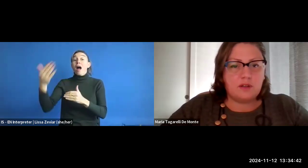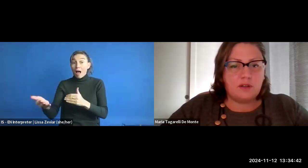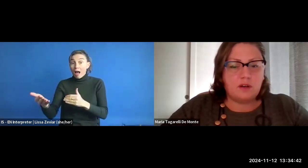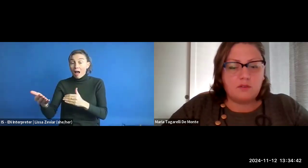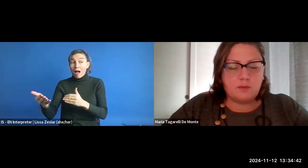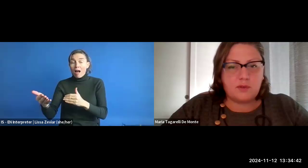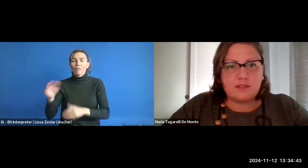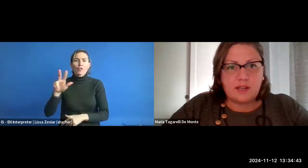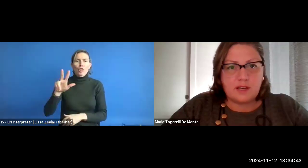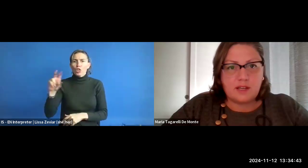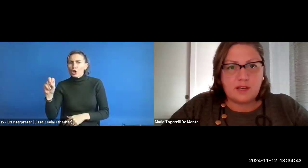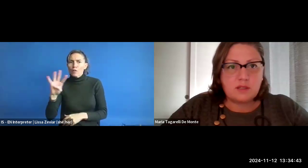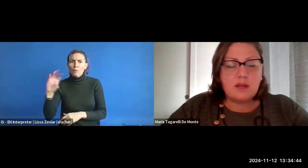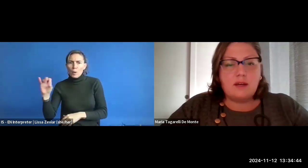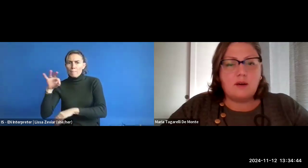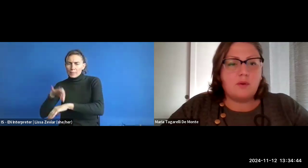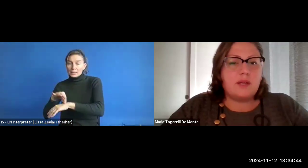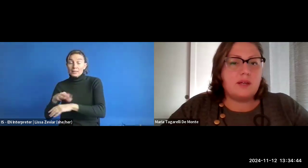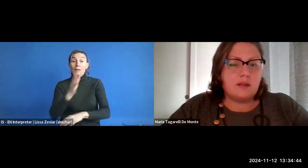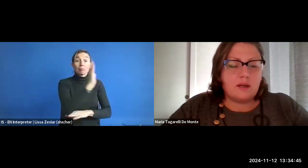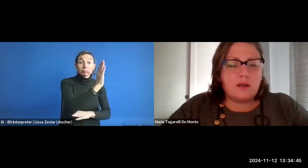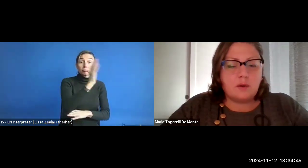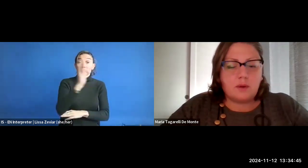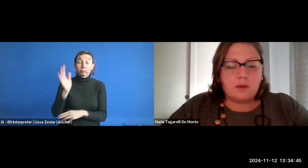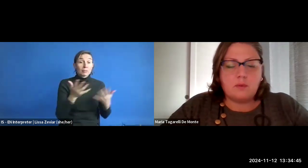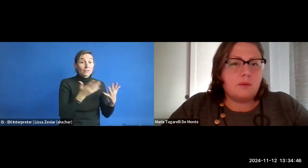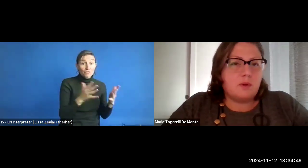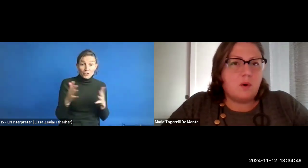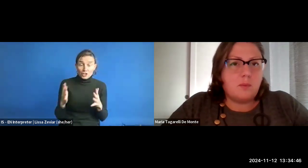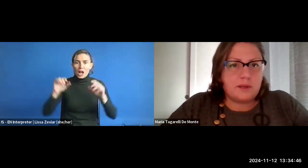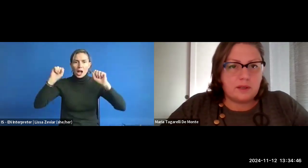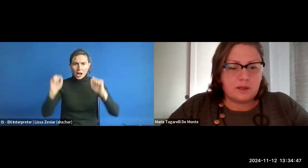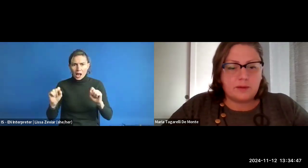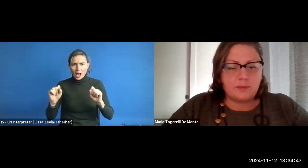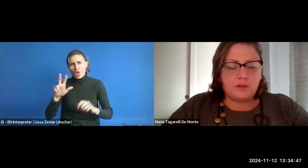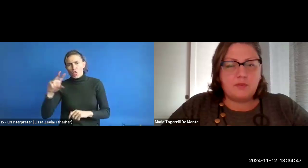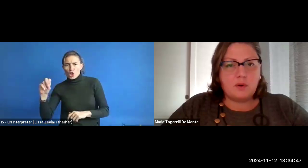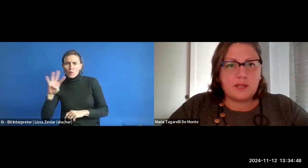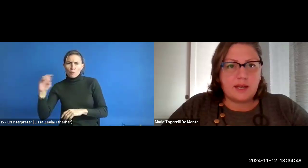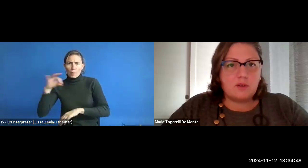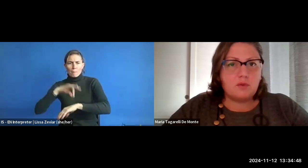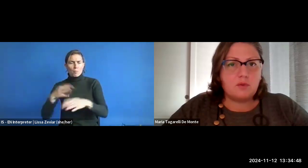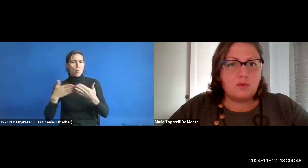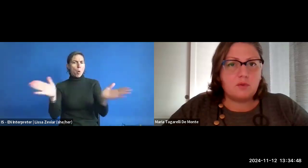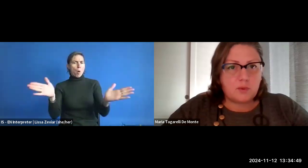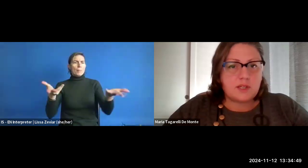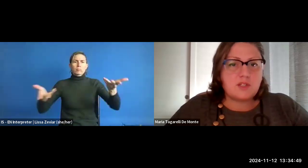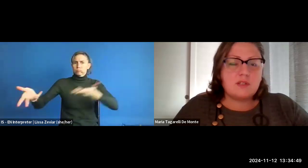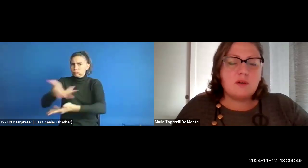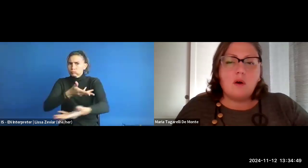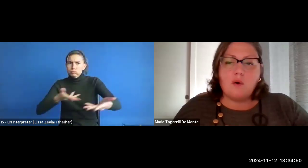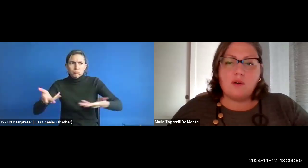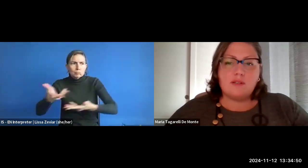end of all of the presentations, where we can we will open the floor again to